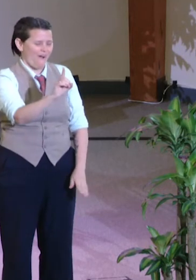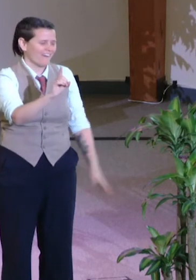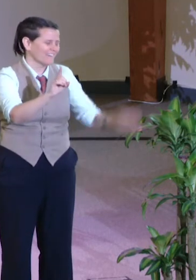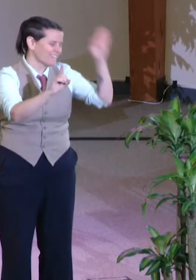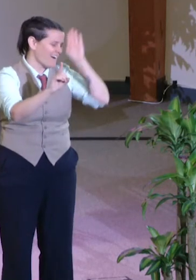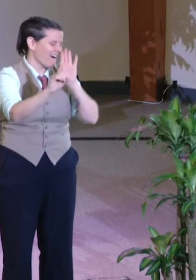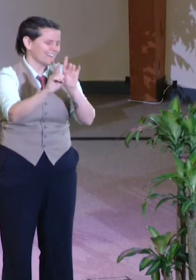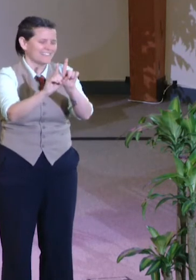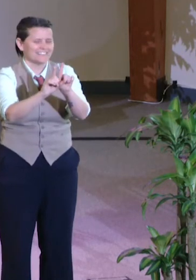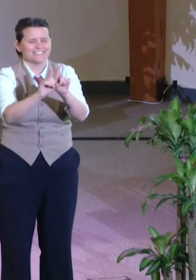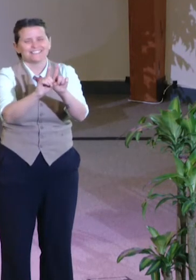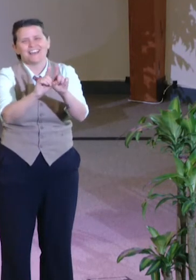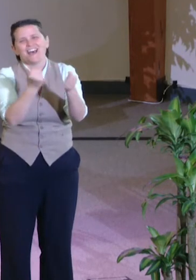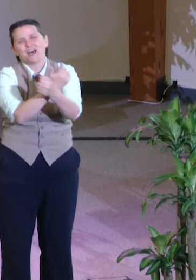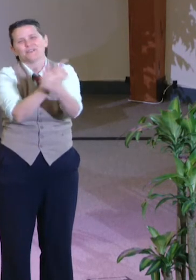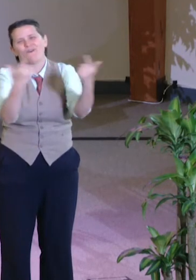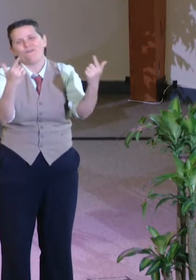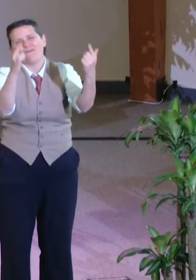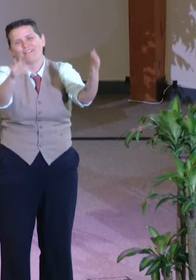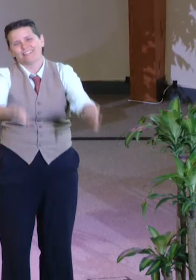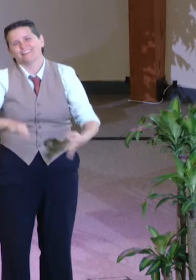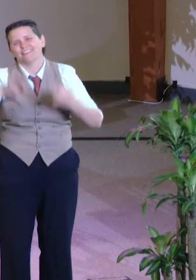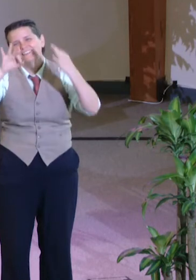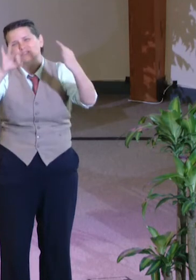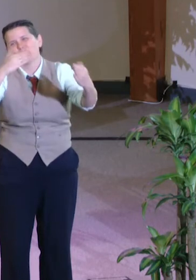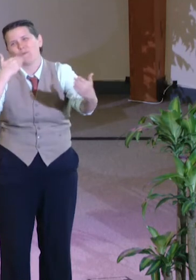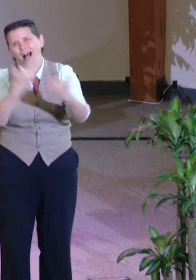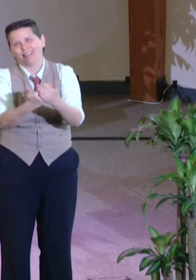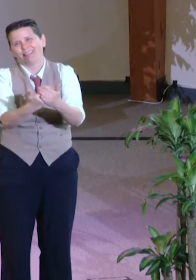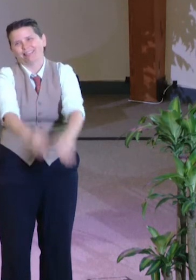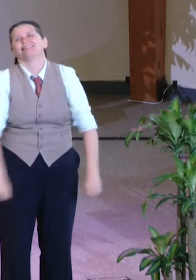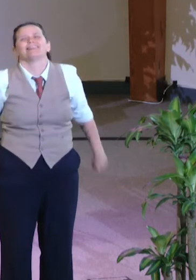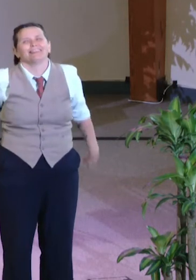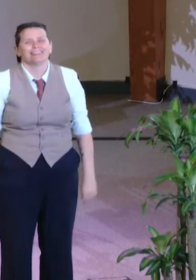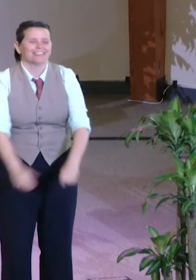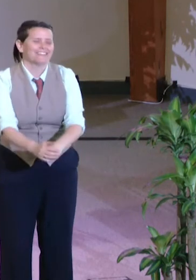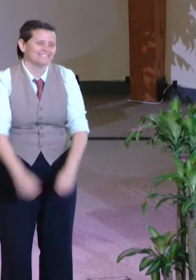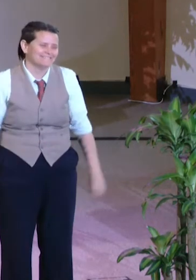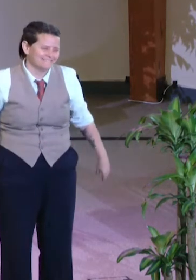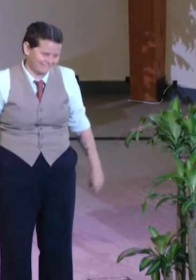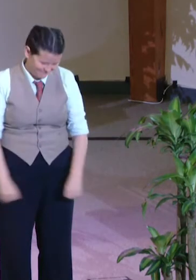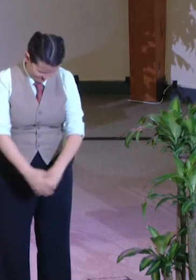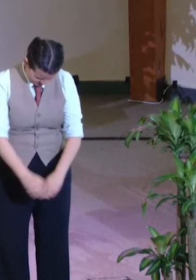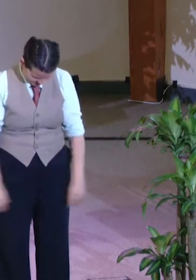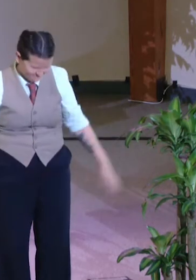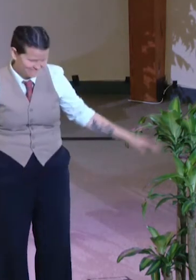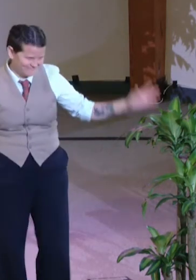are, God is, and all is well. Thank you, God.